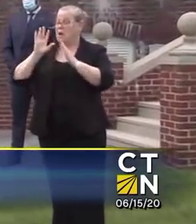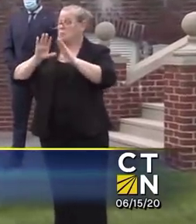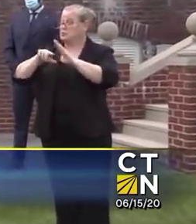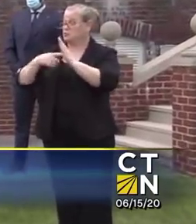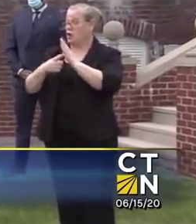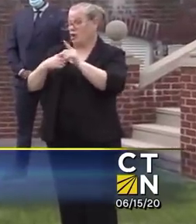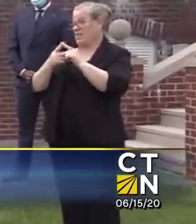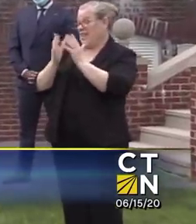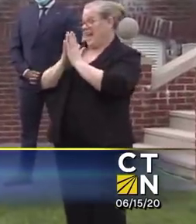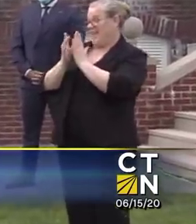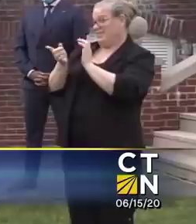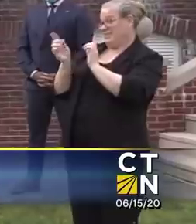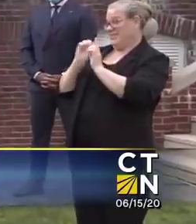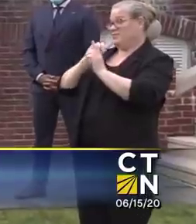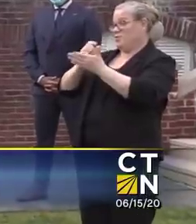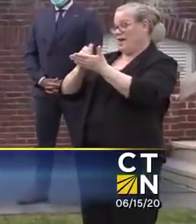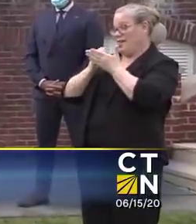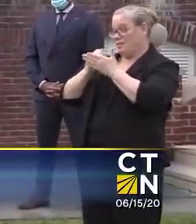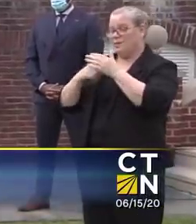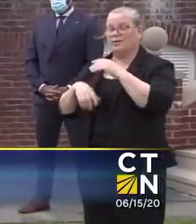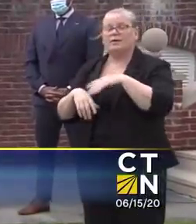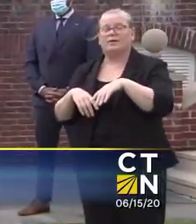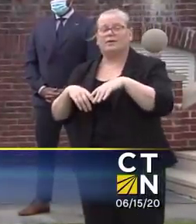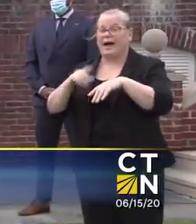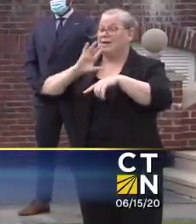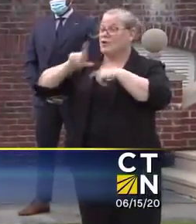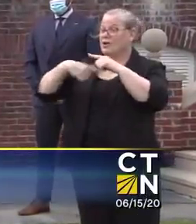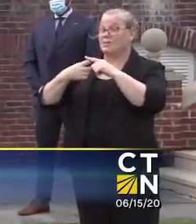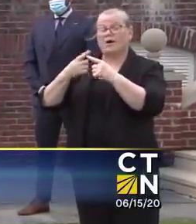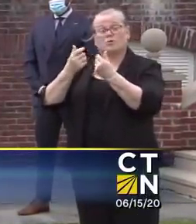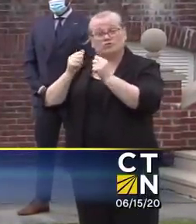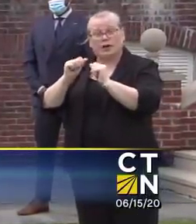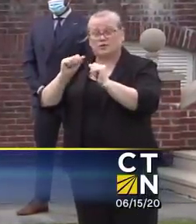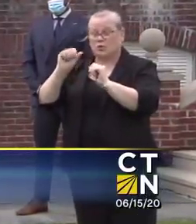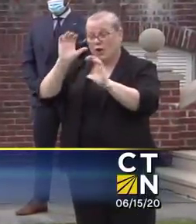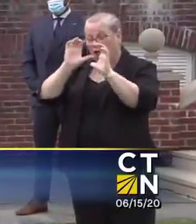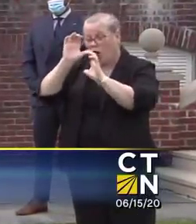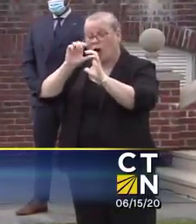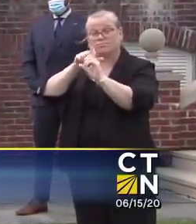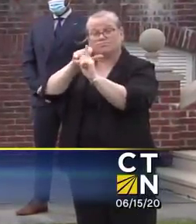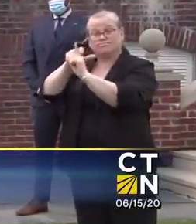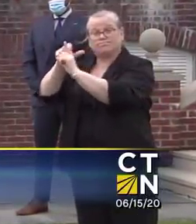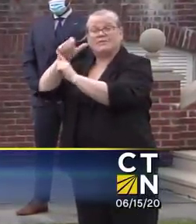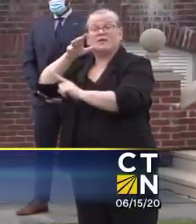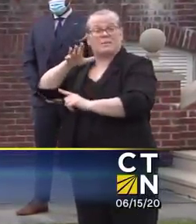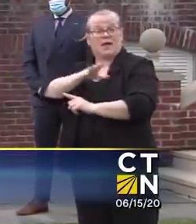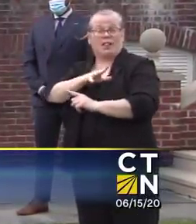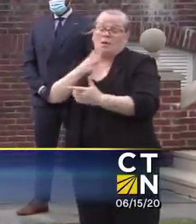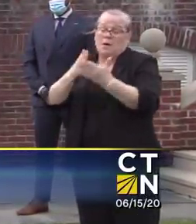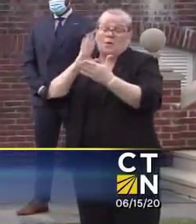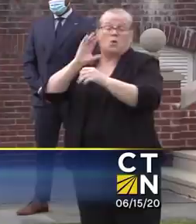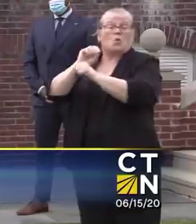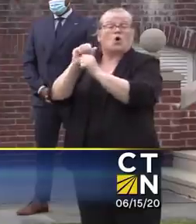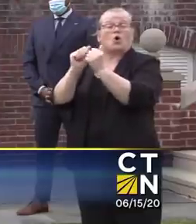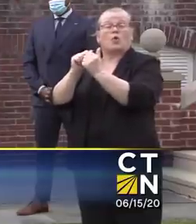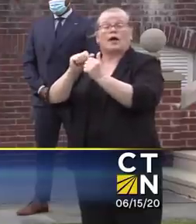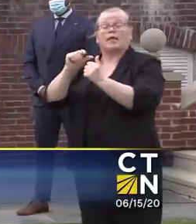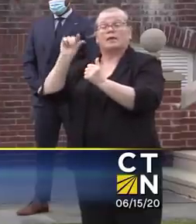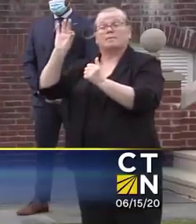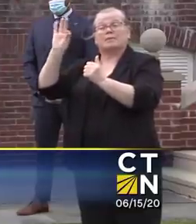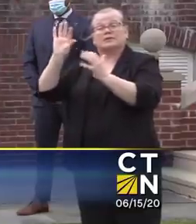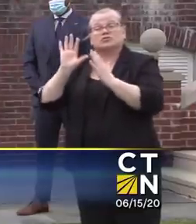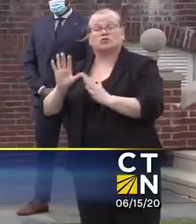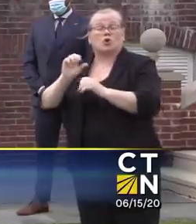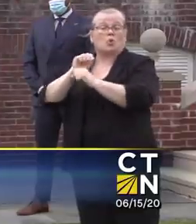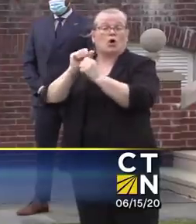go beyond that, though. We are working with the ministers. We're working with the community activists. We're working with maybe some folks who have a little bit of skepticism about